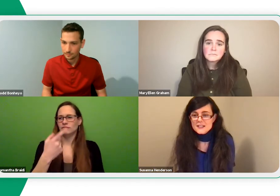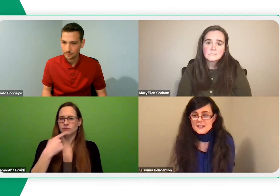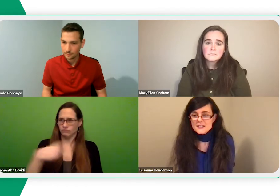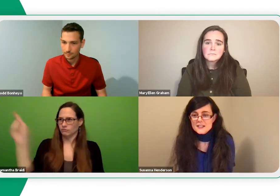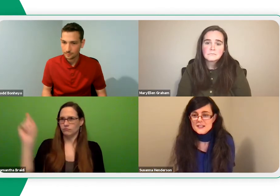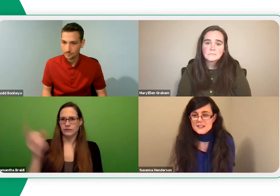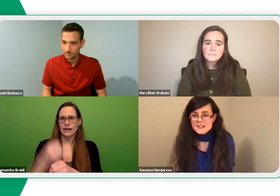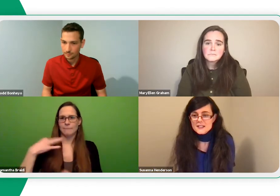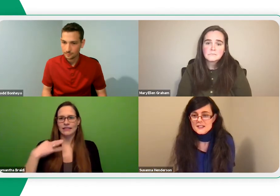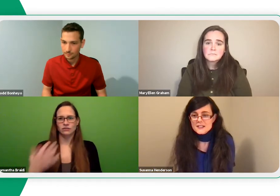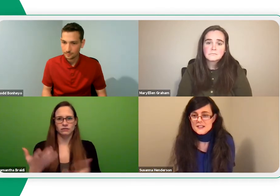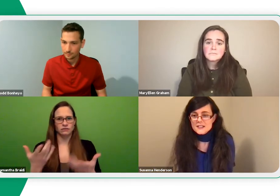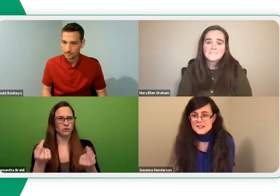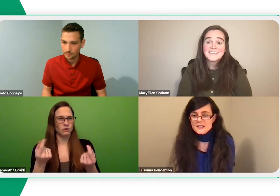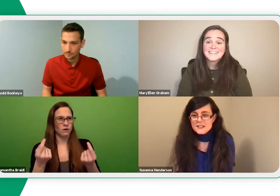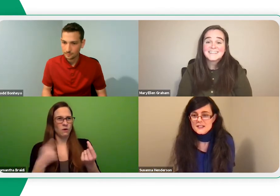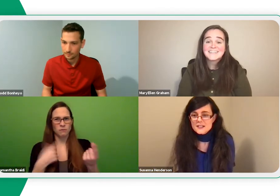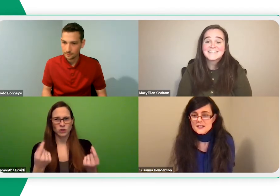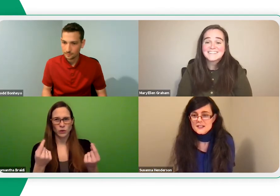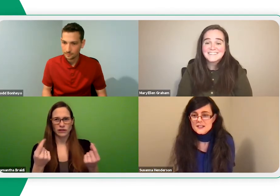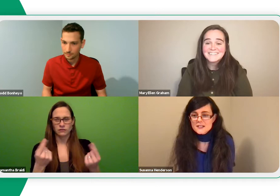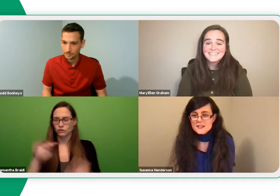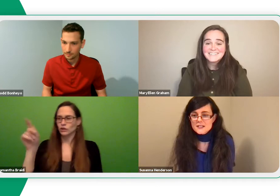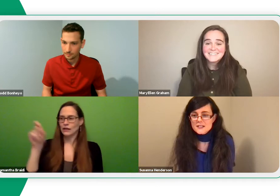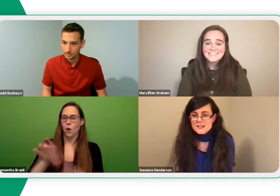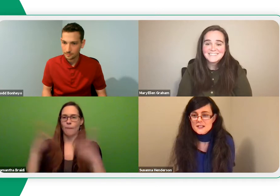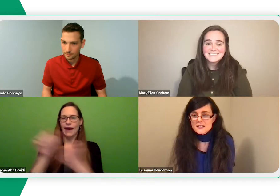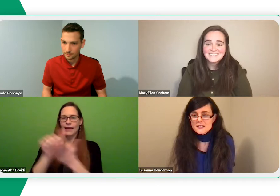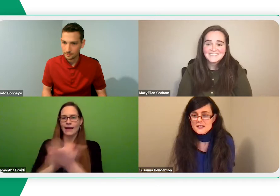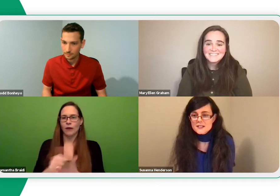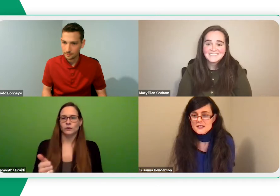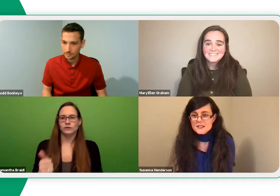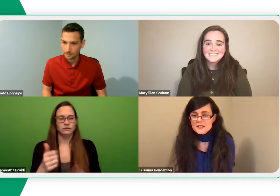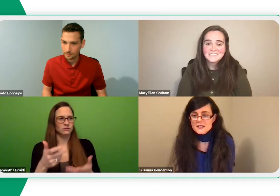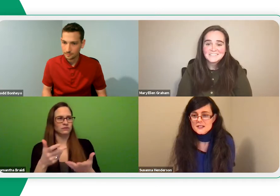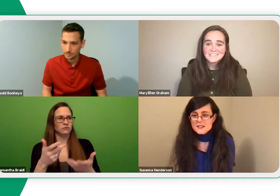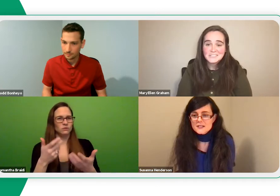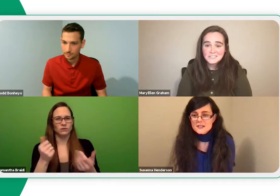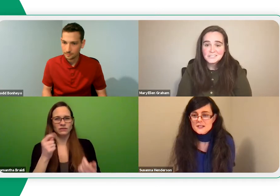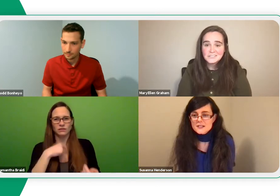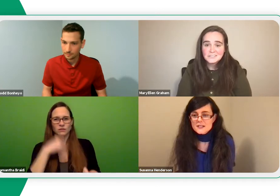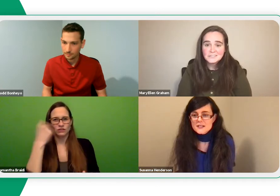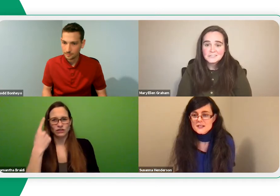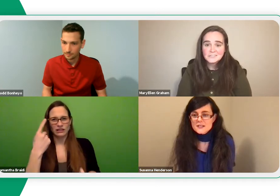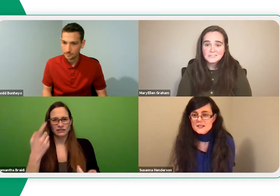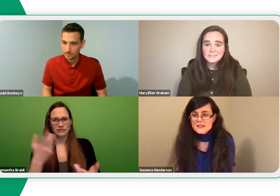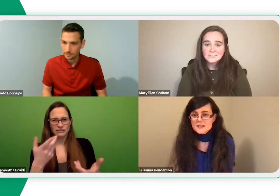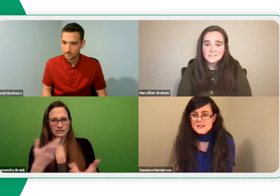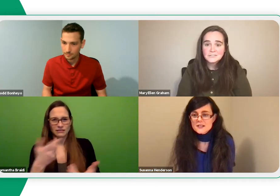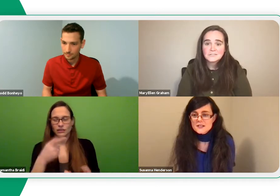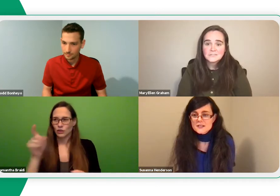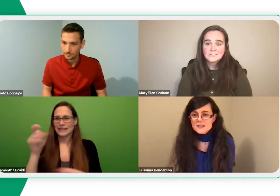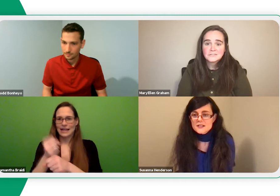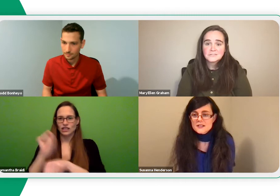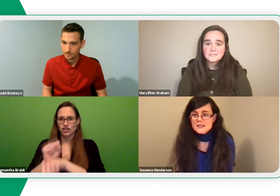just going out randomly one night to the front of the restaurant and saying, okay, get off and get an application. And I was like, well, what's going